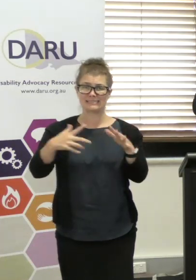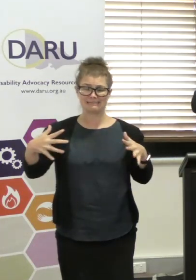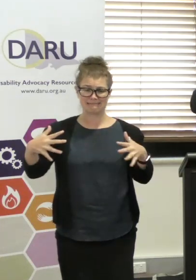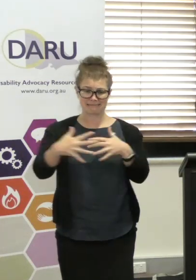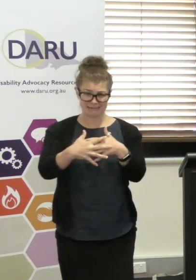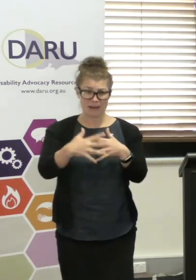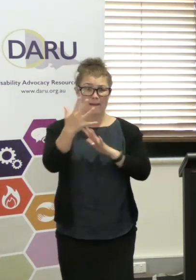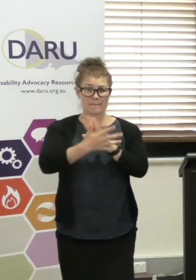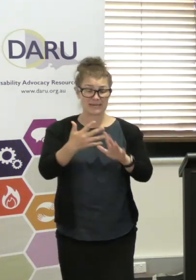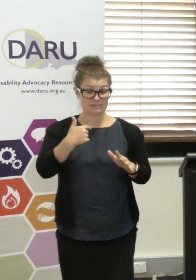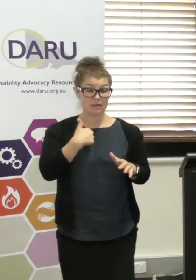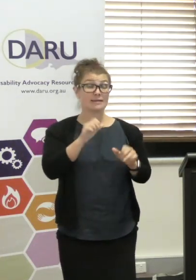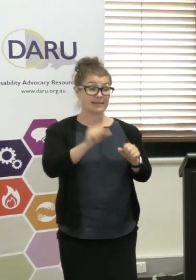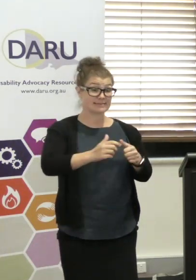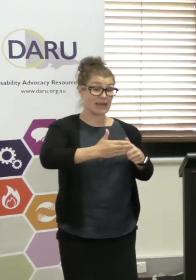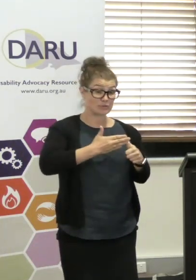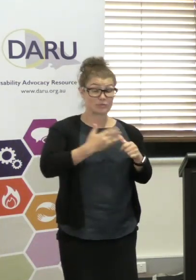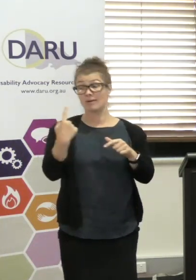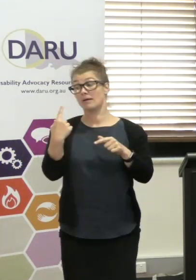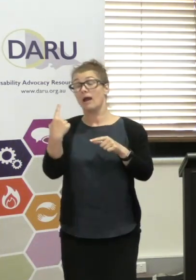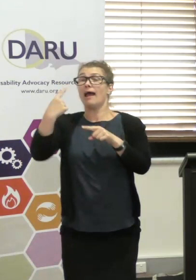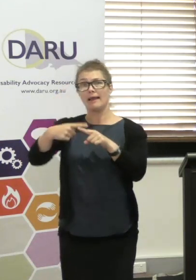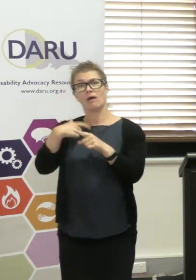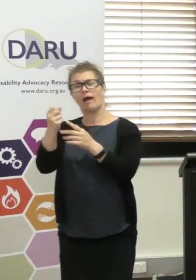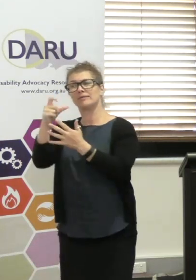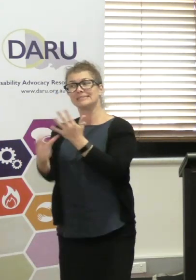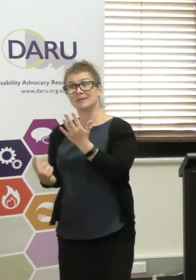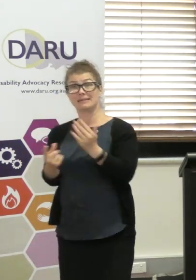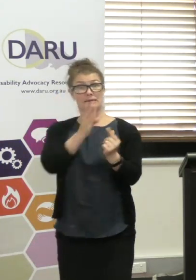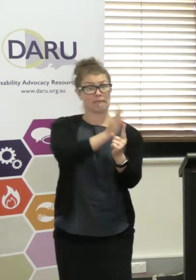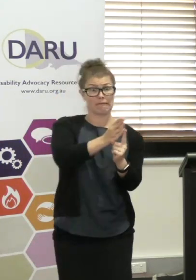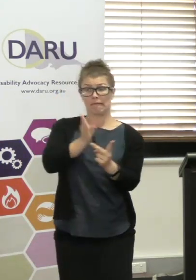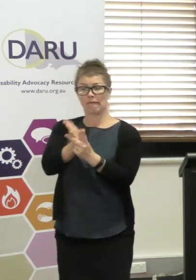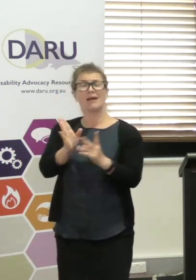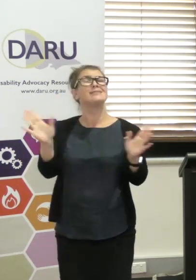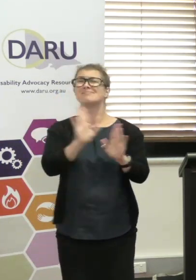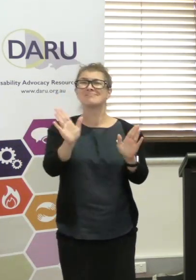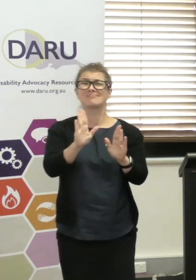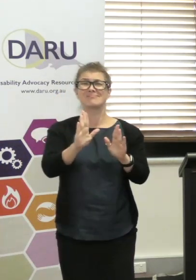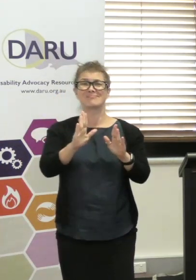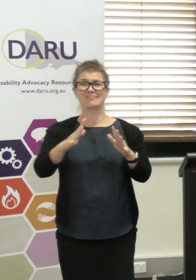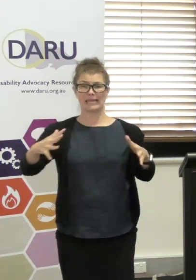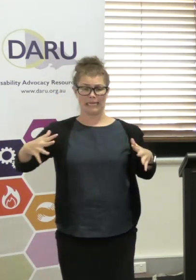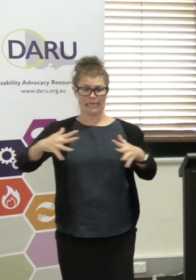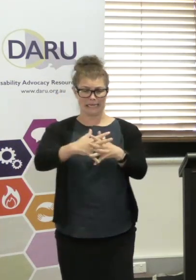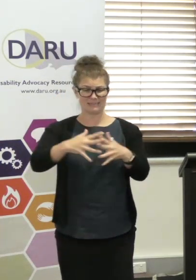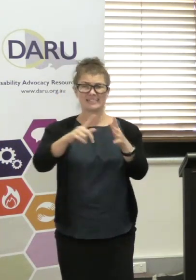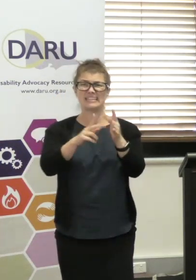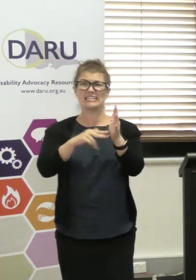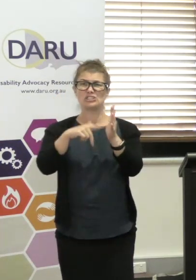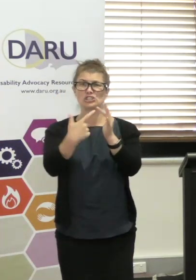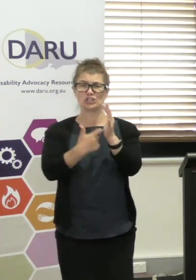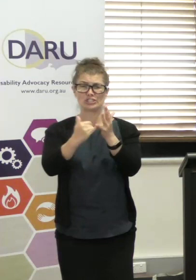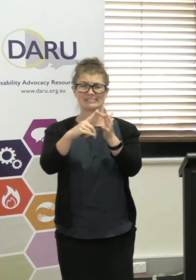Aboriginal and I happen to have a disability. It's not that kind of thing. Intersectionality, it